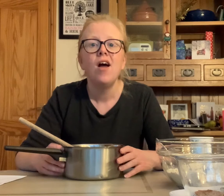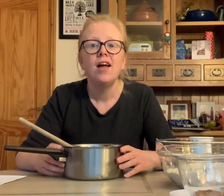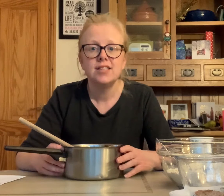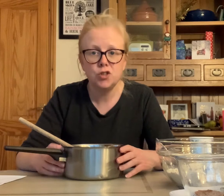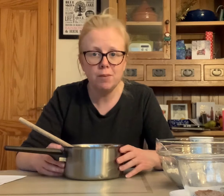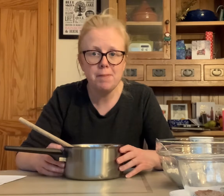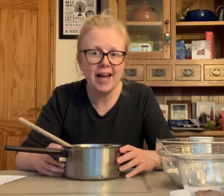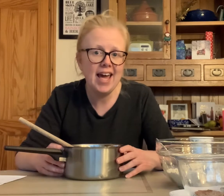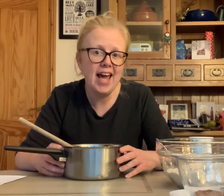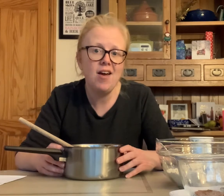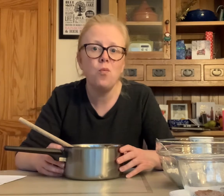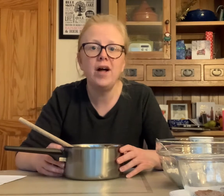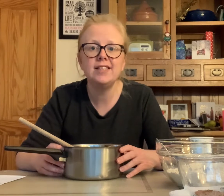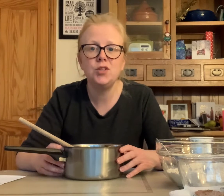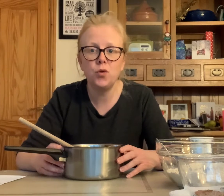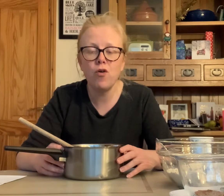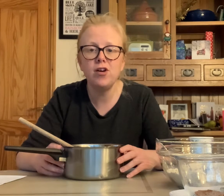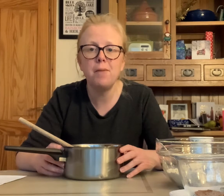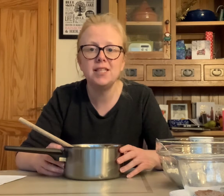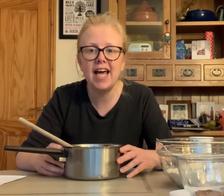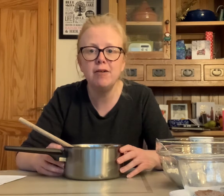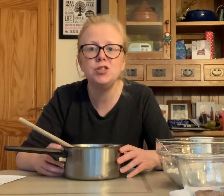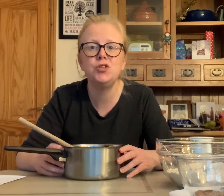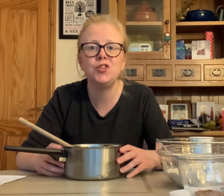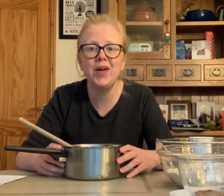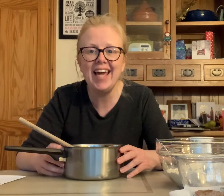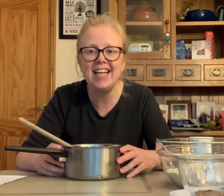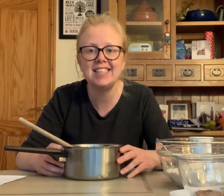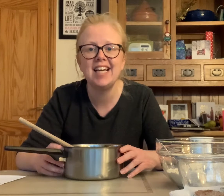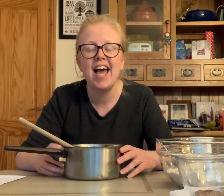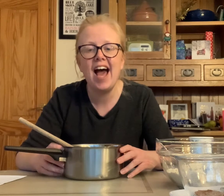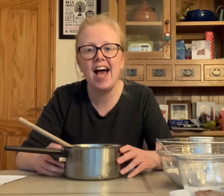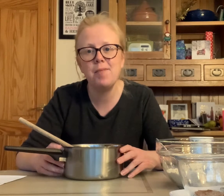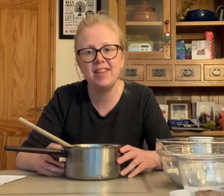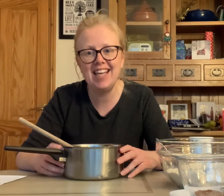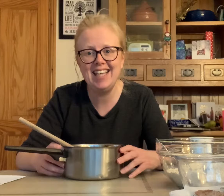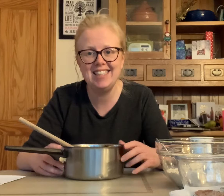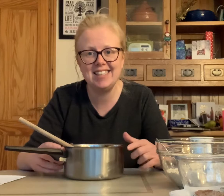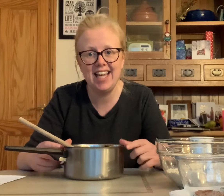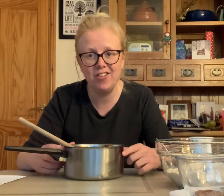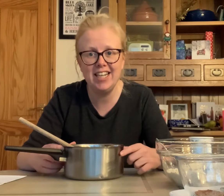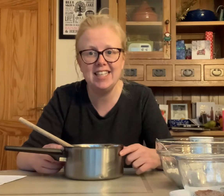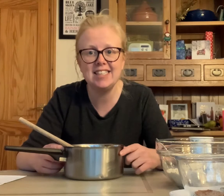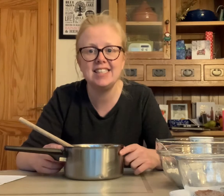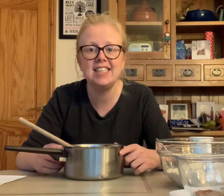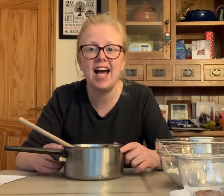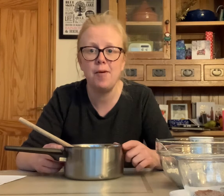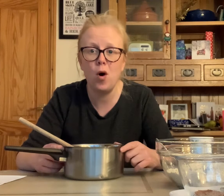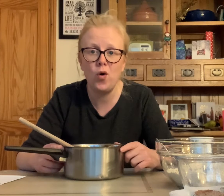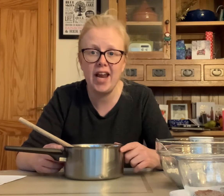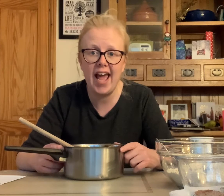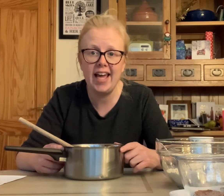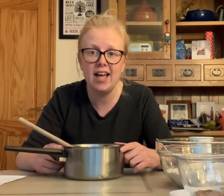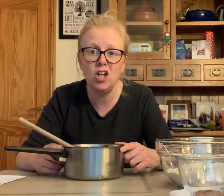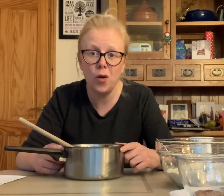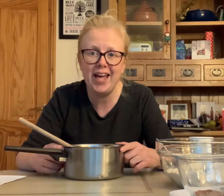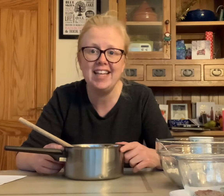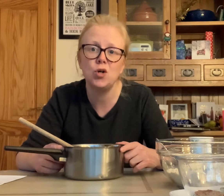So join me back here once your grown-up has helped you to heat these ingredients on a low heat on a